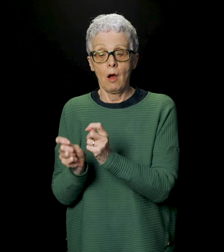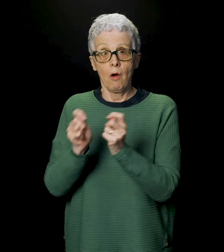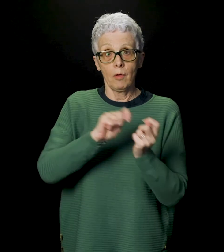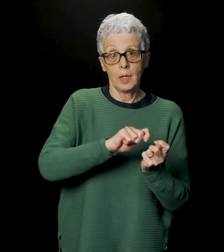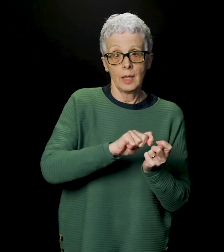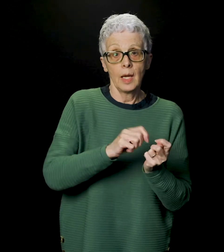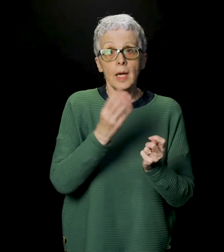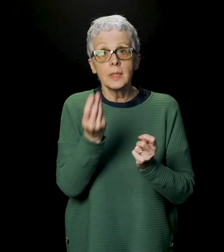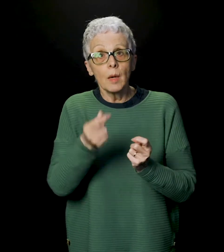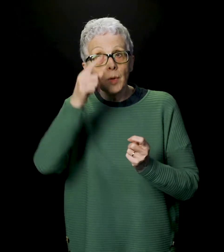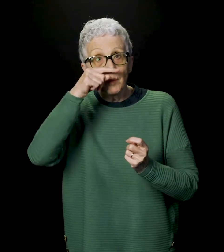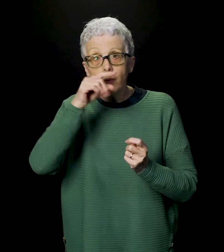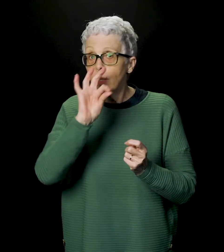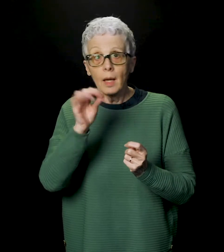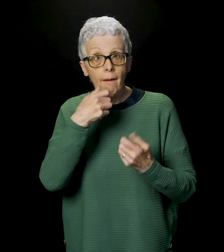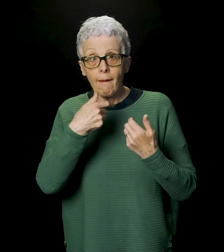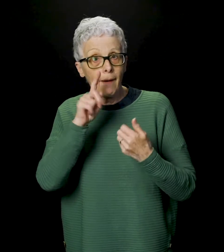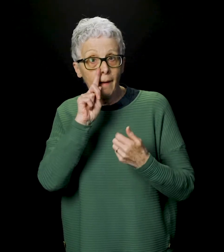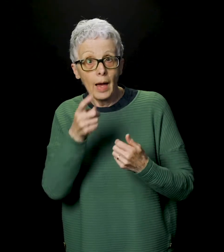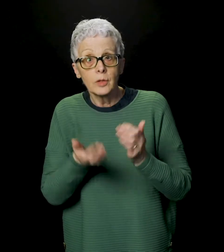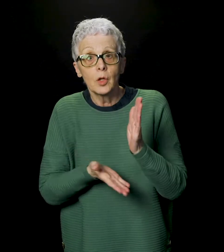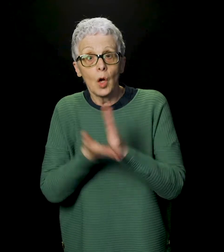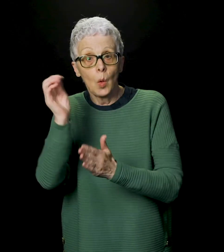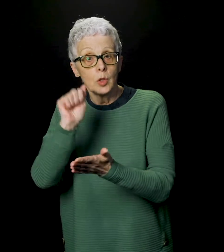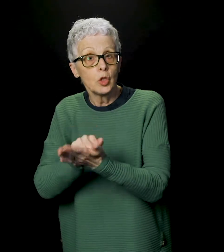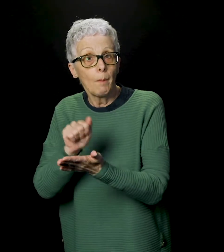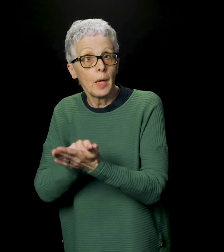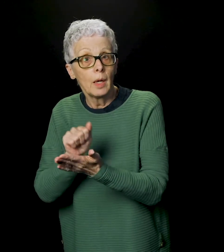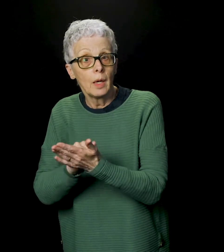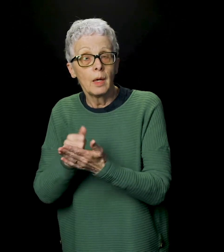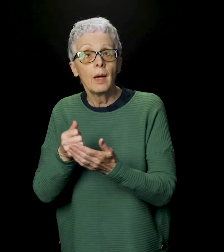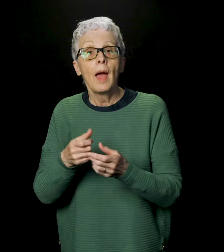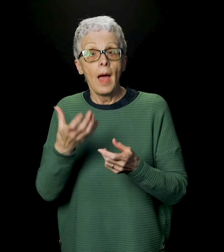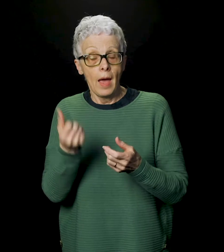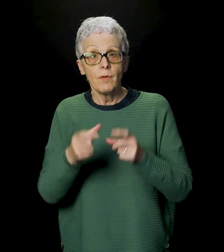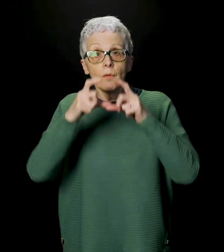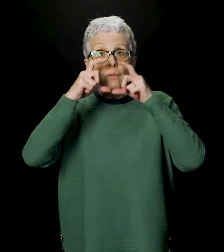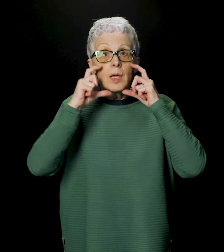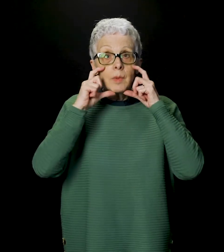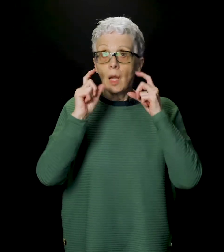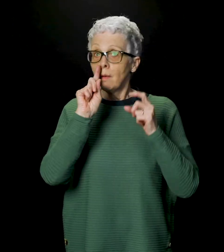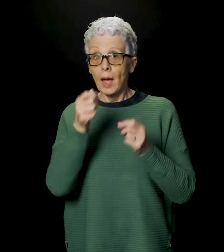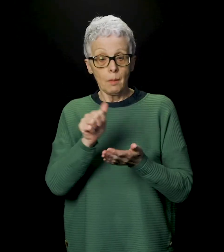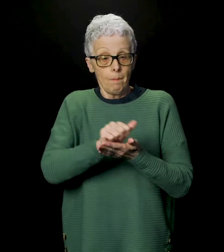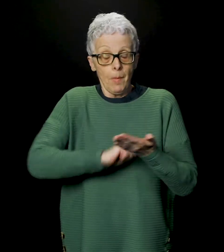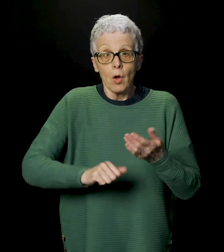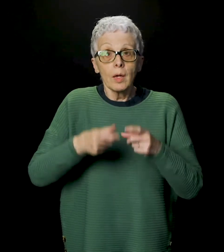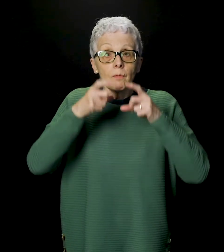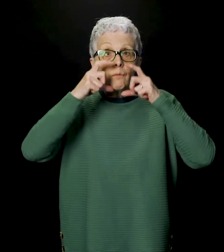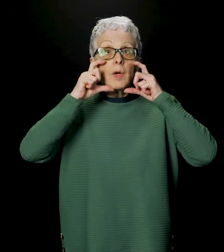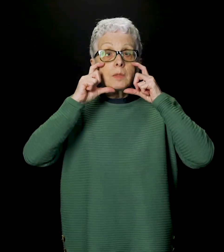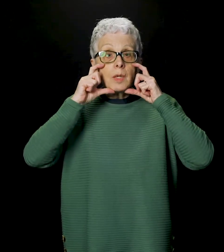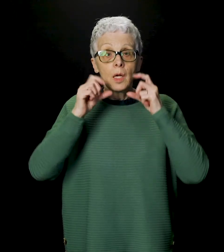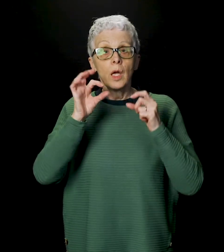people, they were not allowed to go to the market unless they had face masks, and you couldn't buy face masks. So